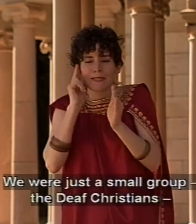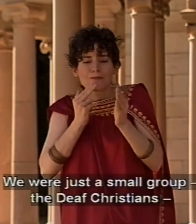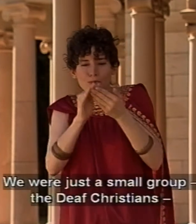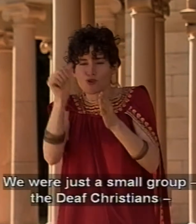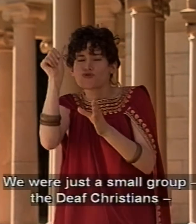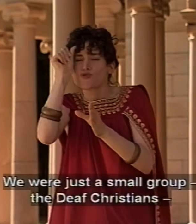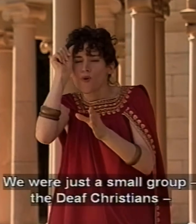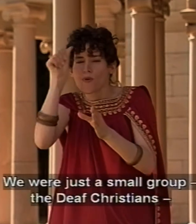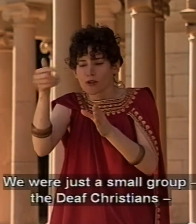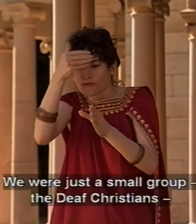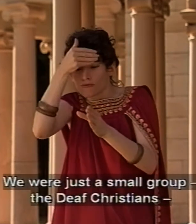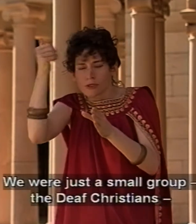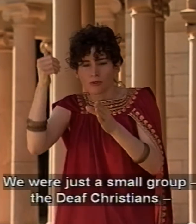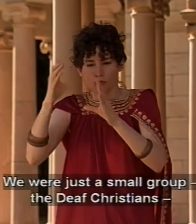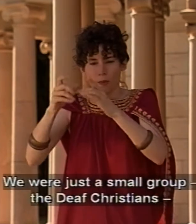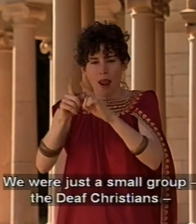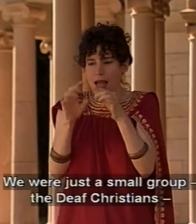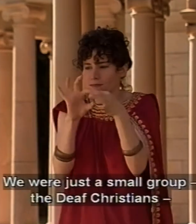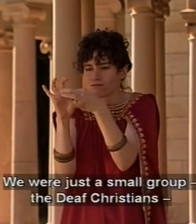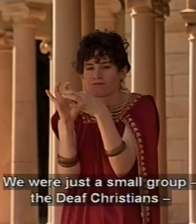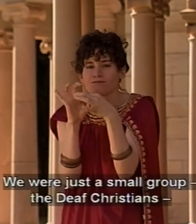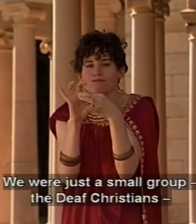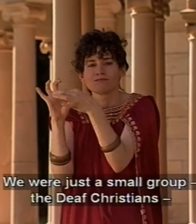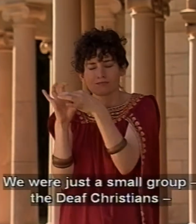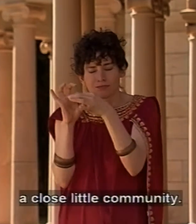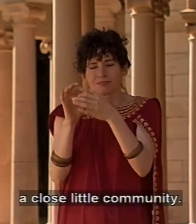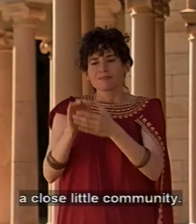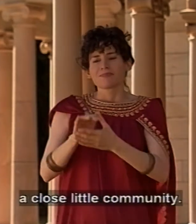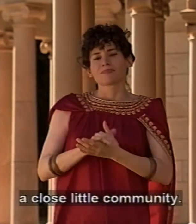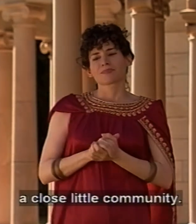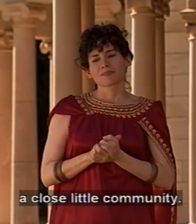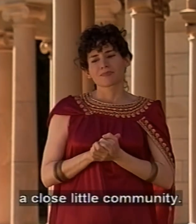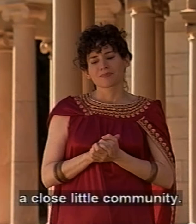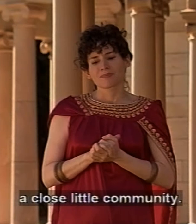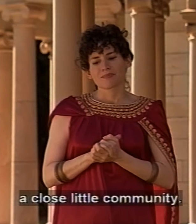just a small group then, the deaf Christians, a close little community.